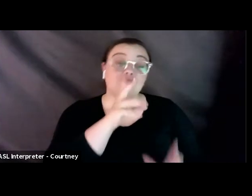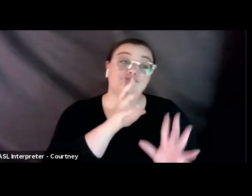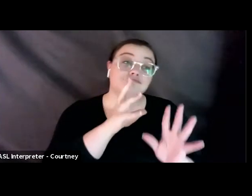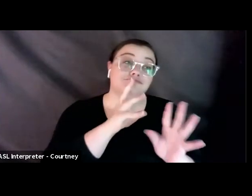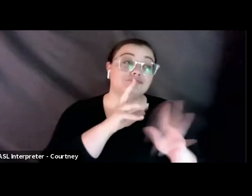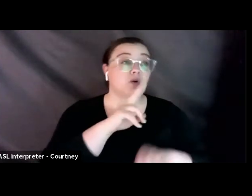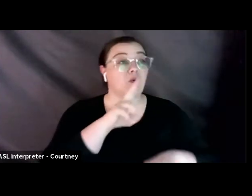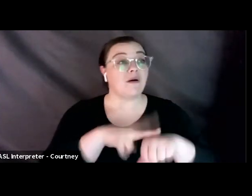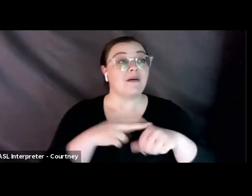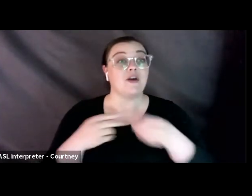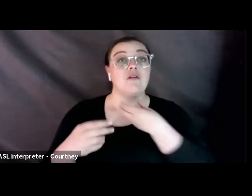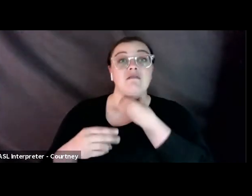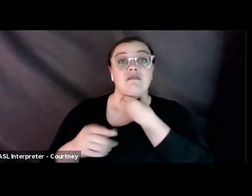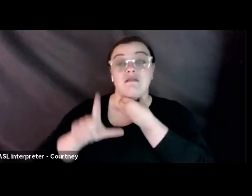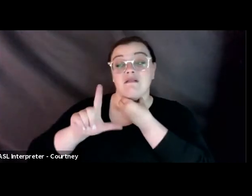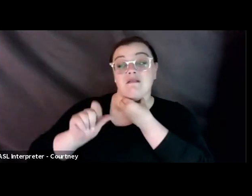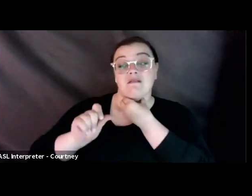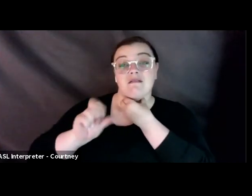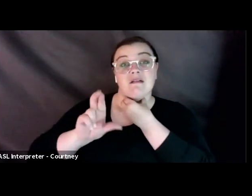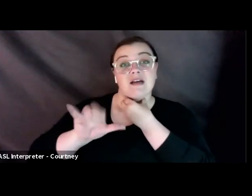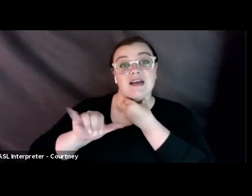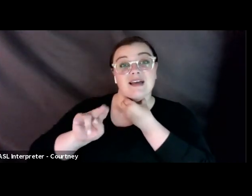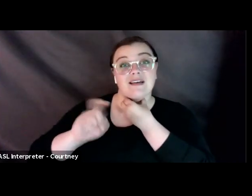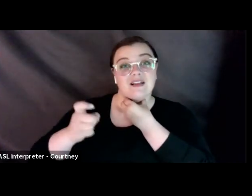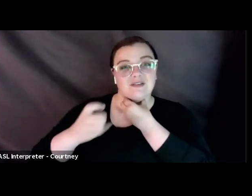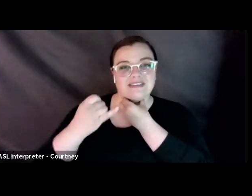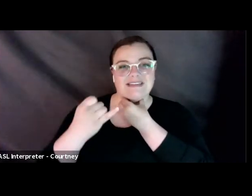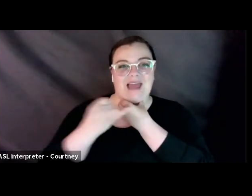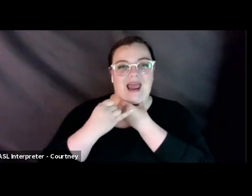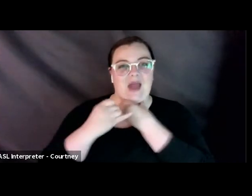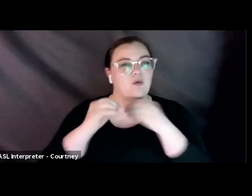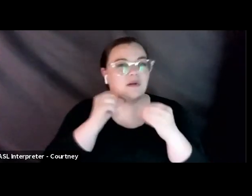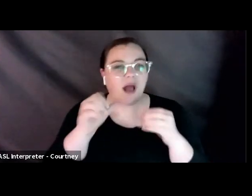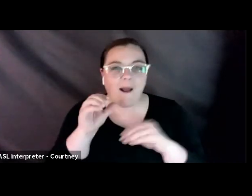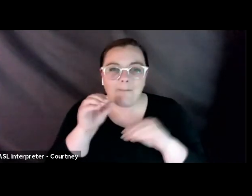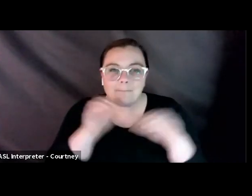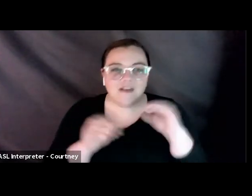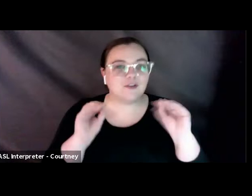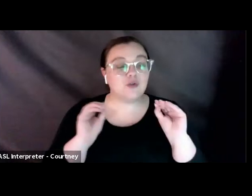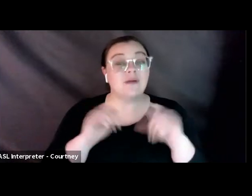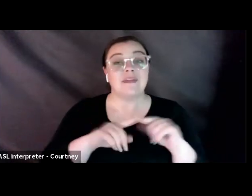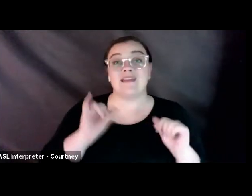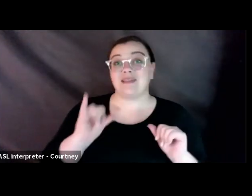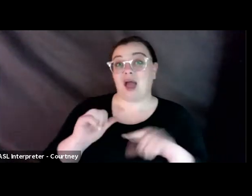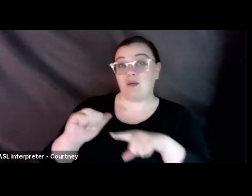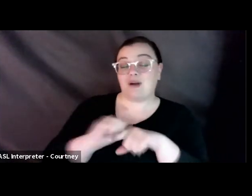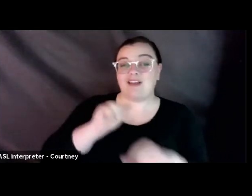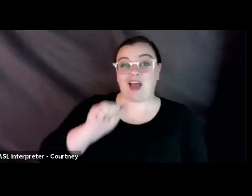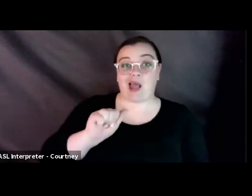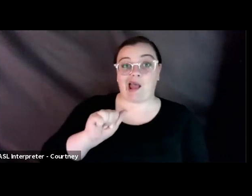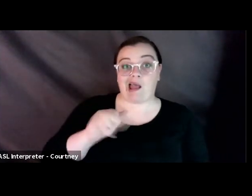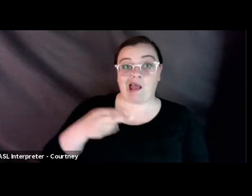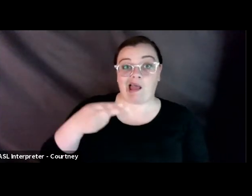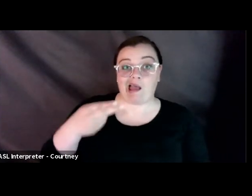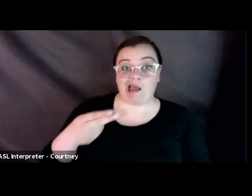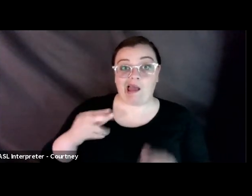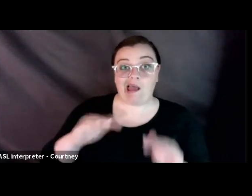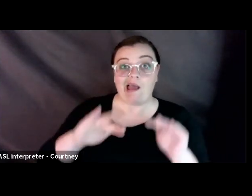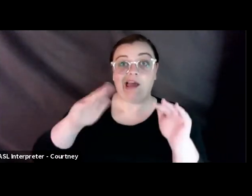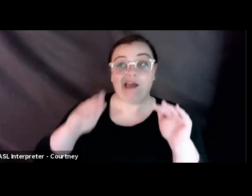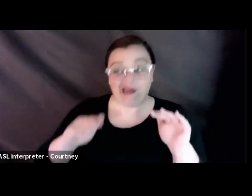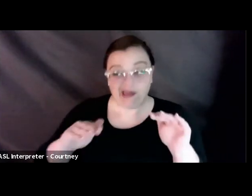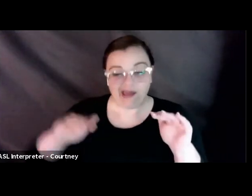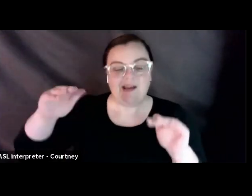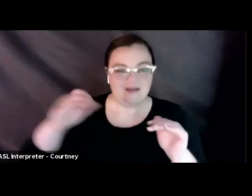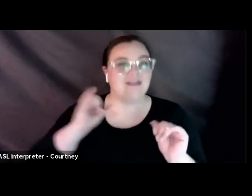this ah and the lip trill and the tongue trill are doing is it's giving you the release or the relief as when you